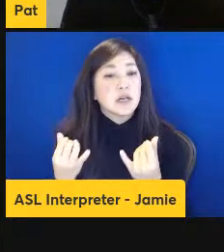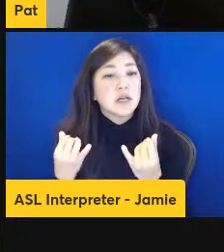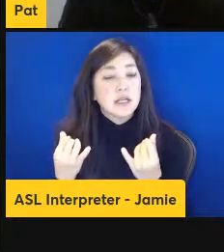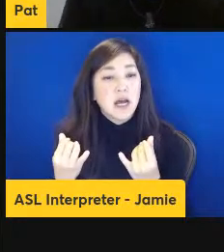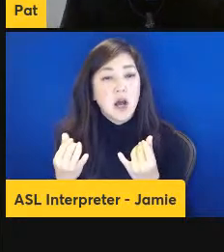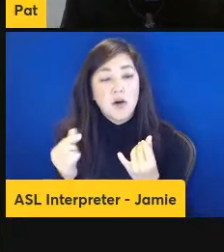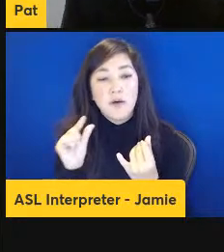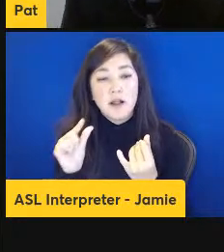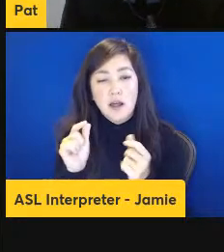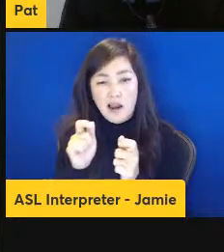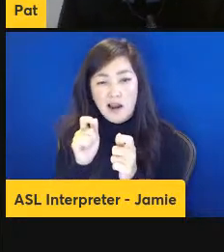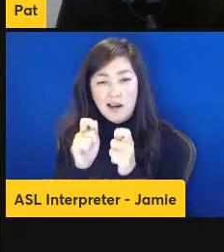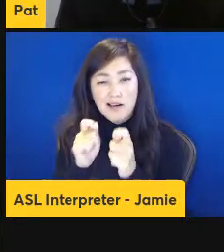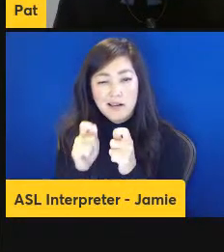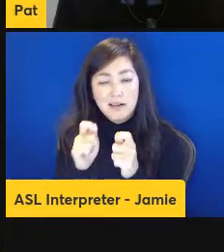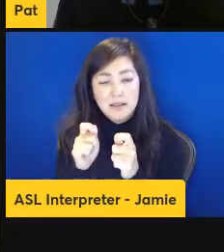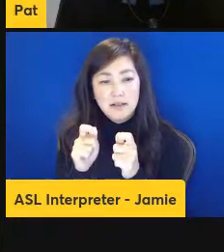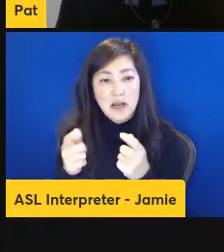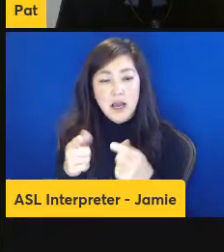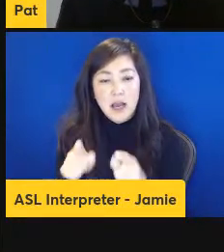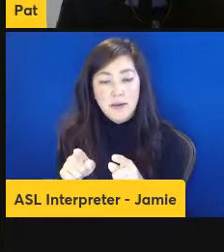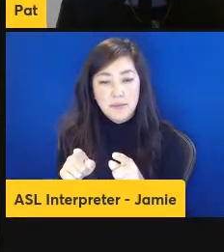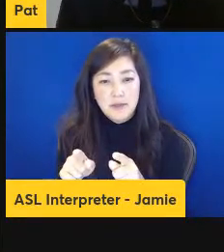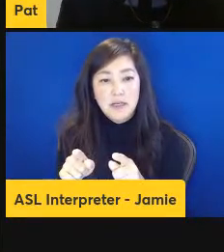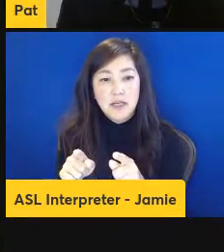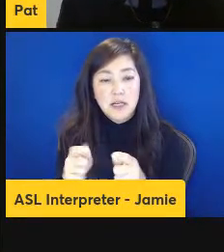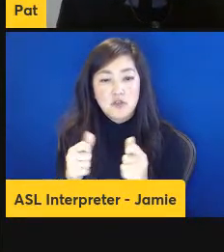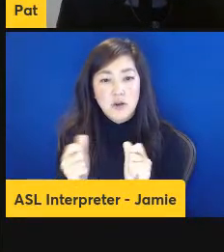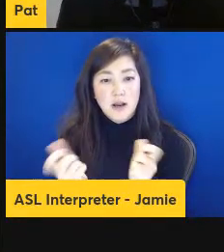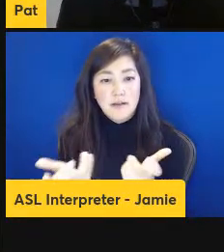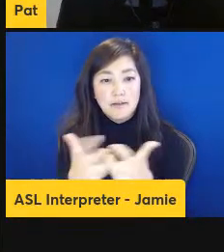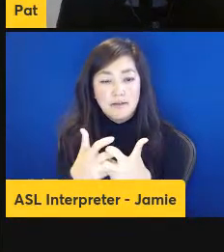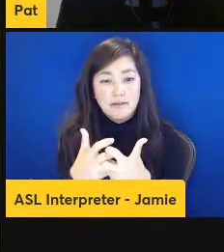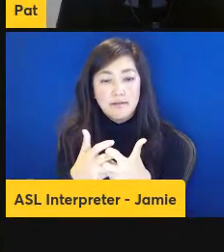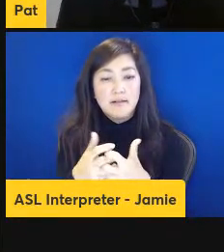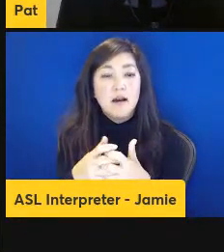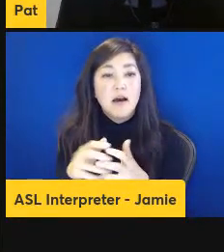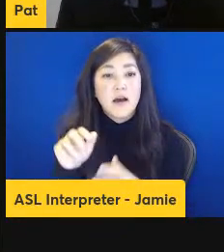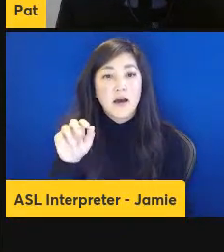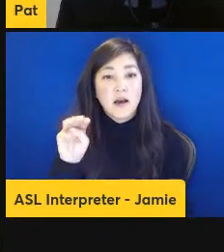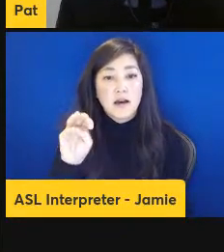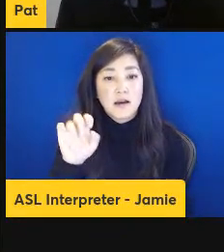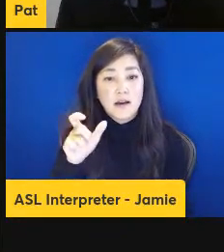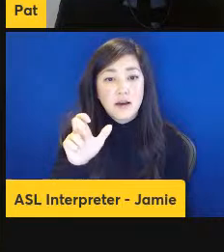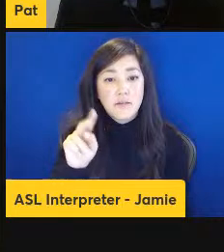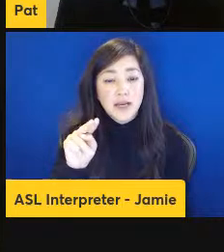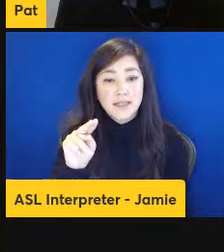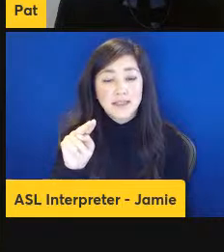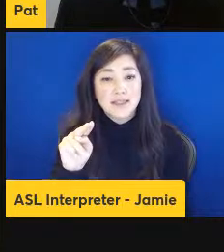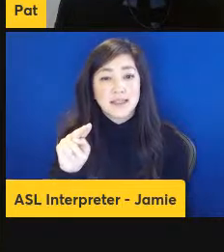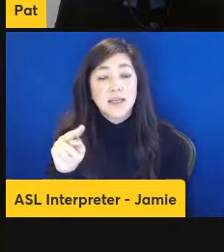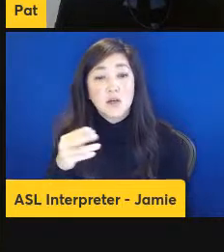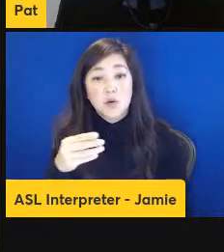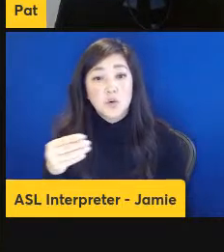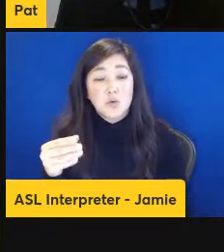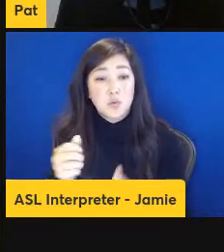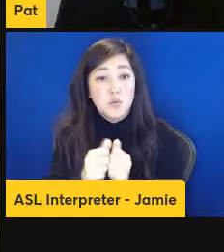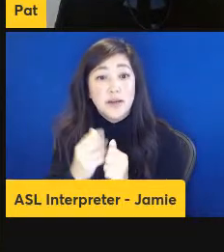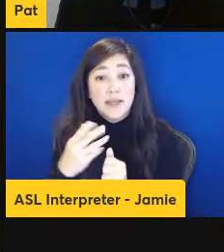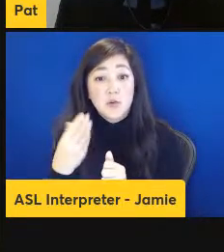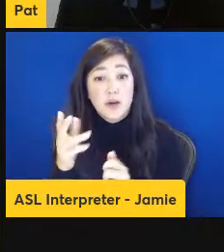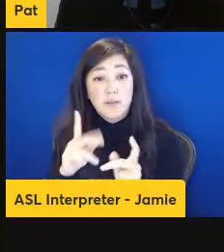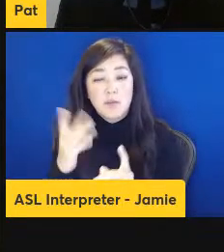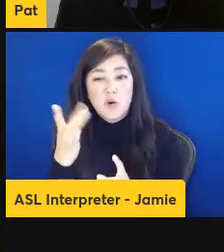fudging happening of combining Mexican Americans with white people because there's no difference.